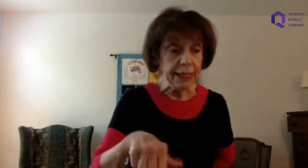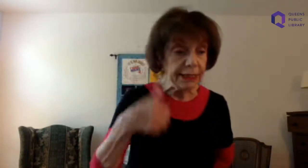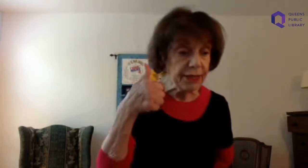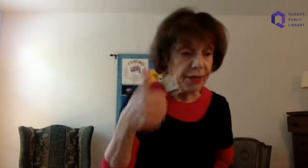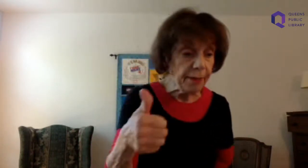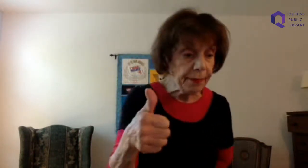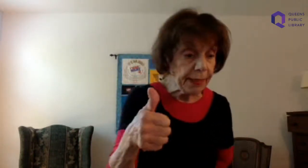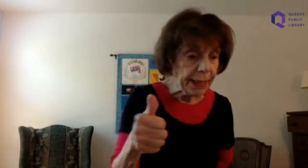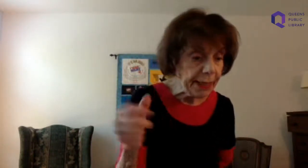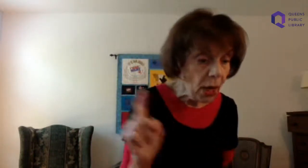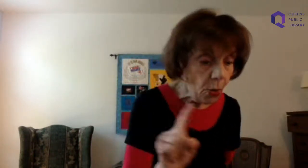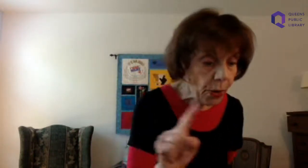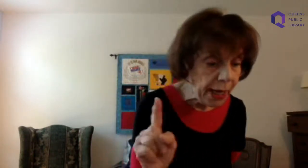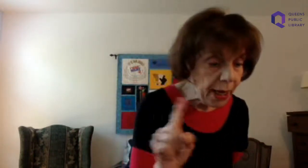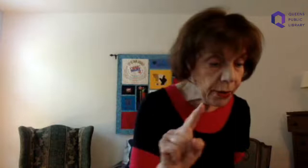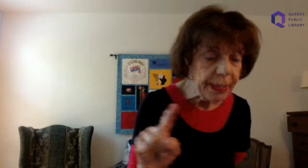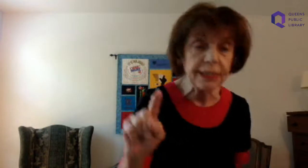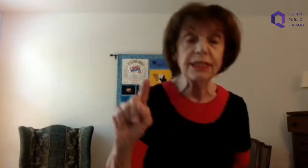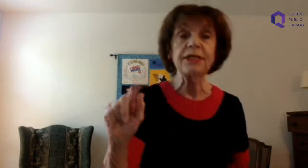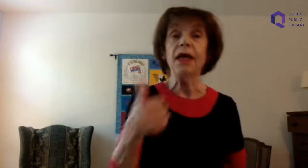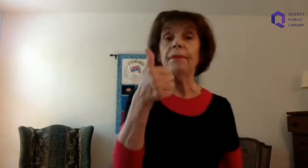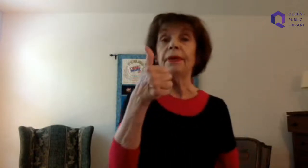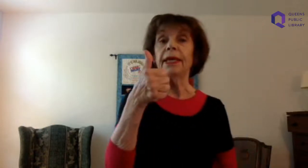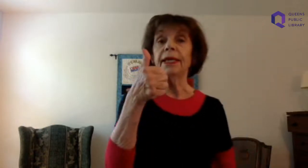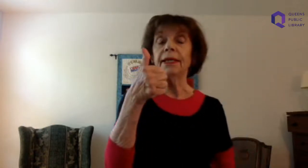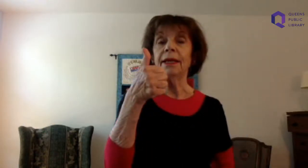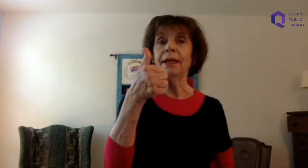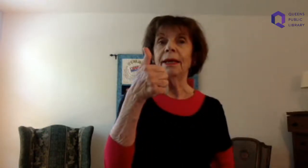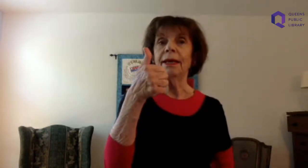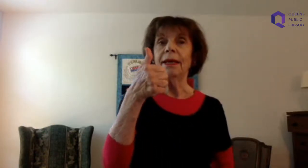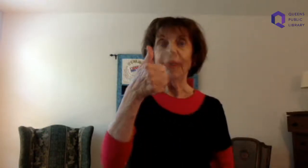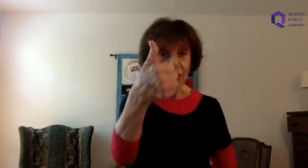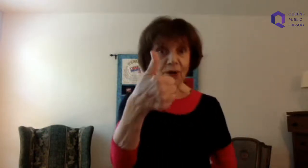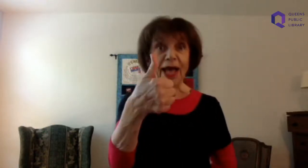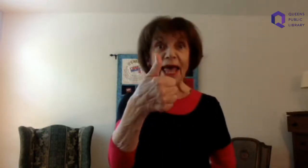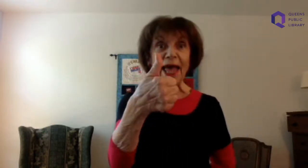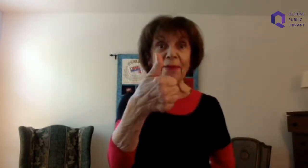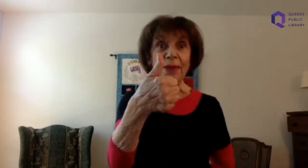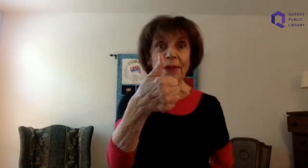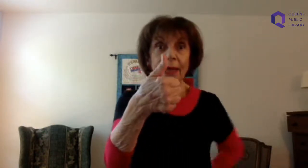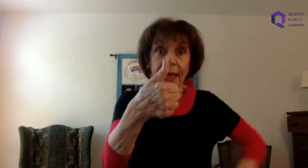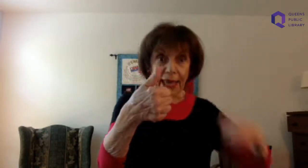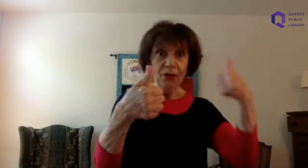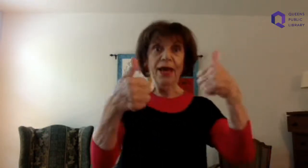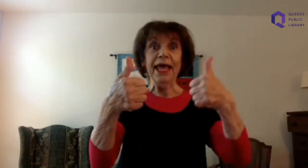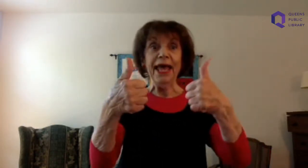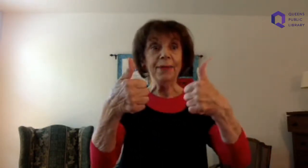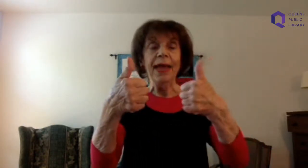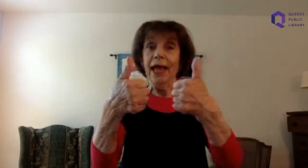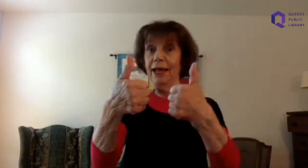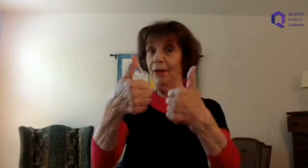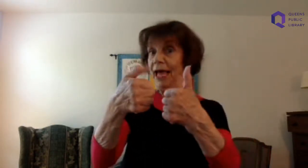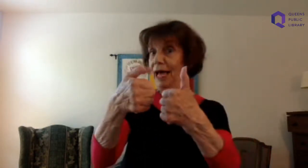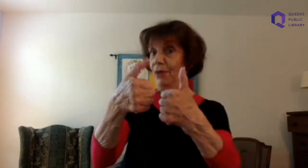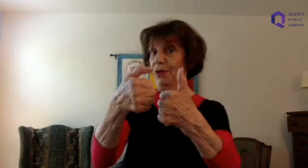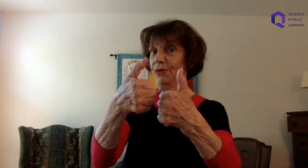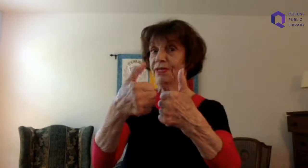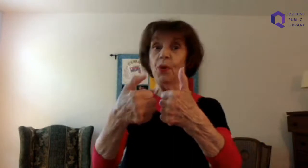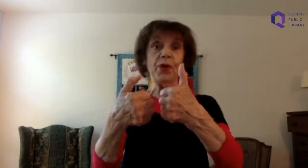is Thumpkin? Where is Thumpkin? Here I am. Here I am. And now, how are you this